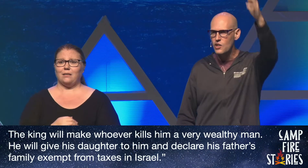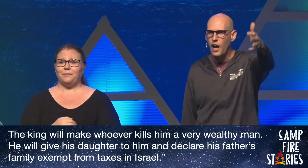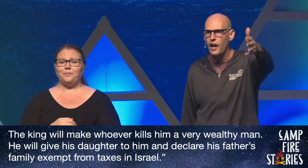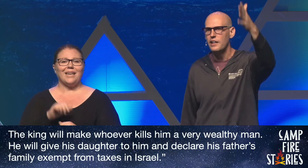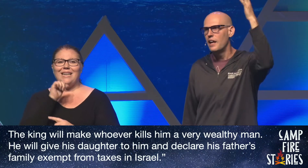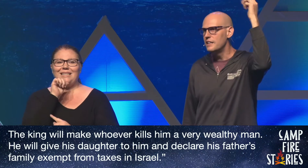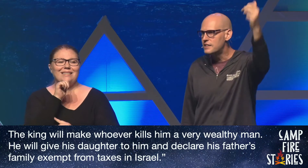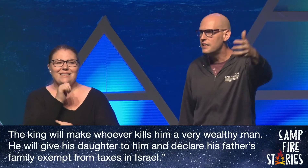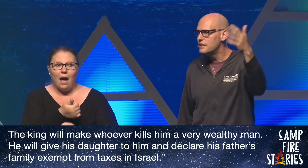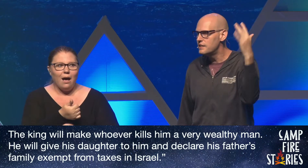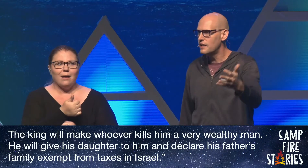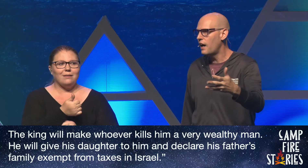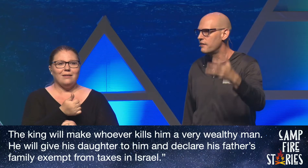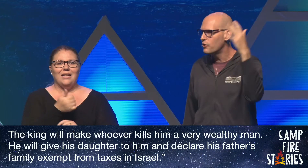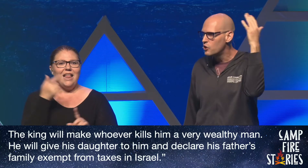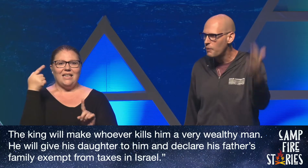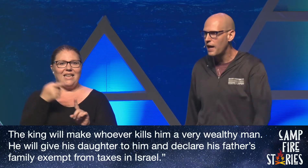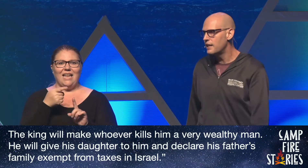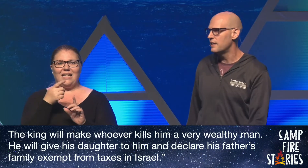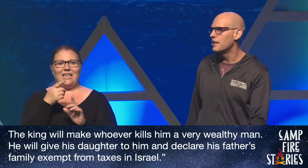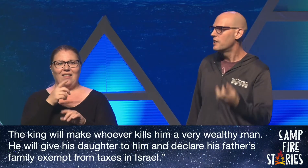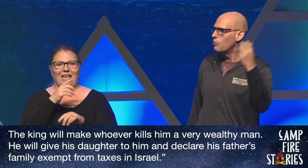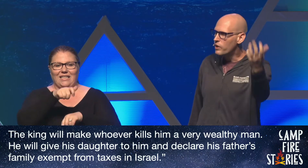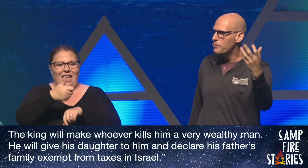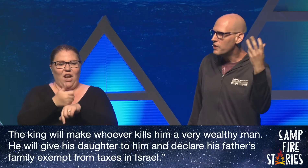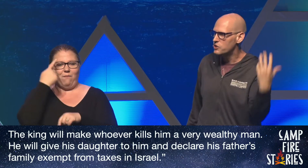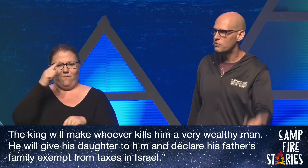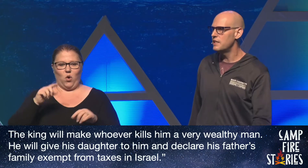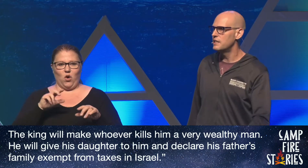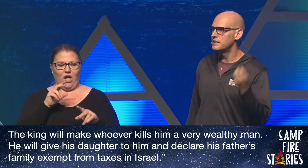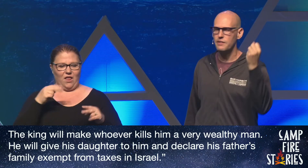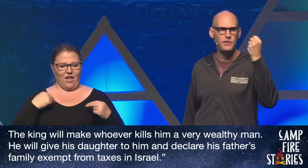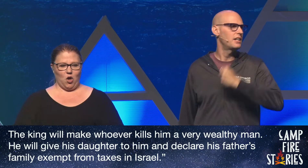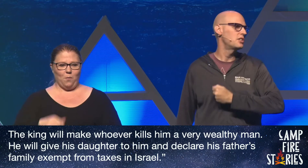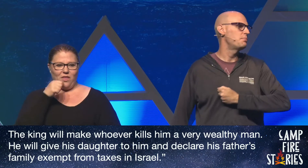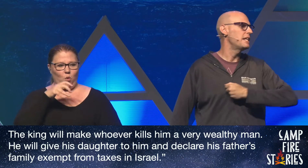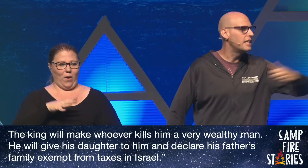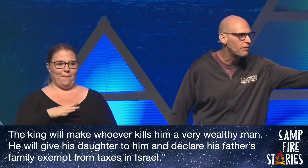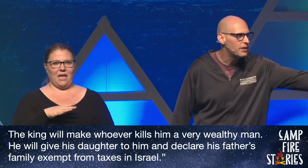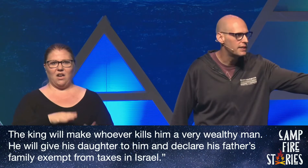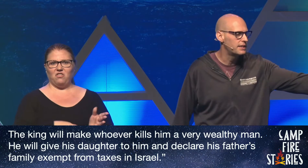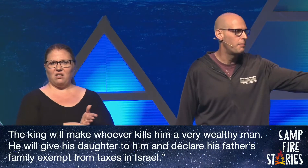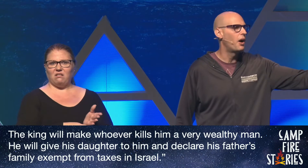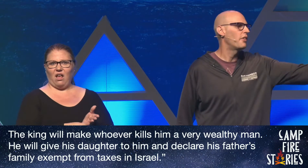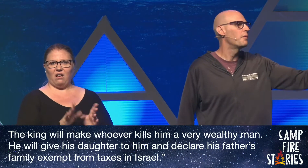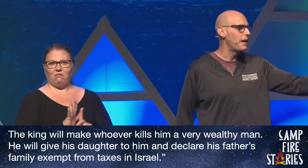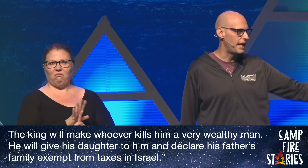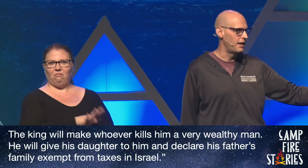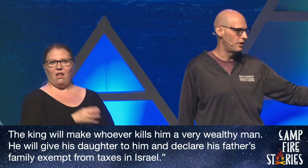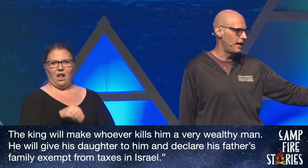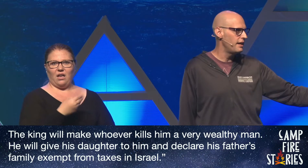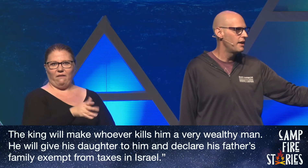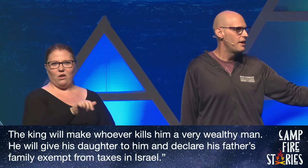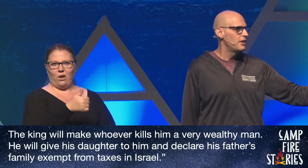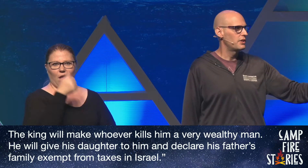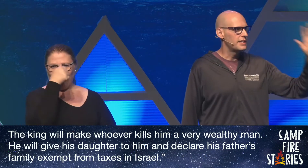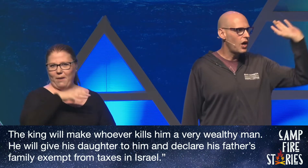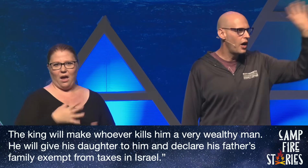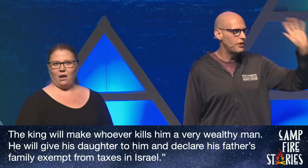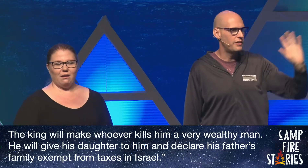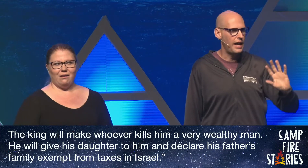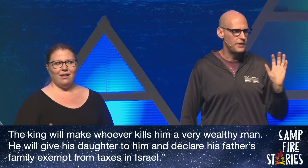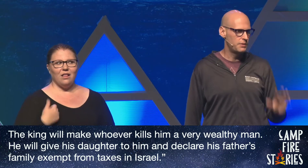is not an intended design for humanity, that women are treated as if they can just be given to some other man, okay? So